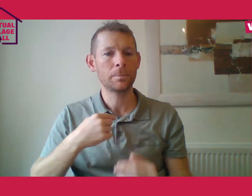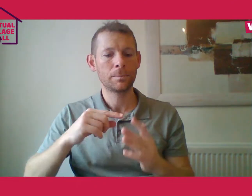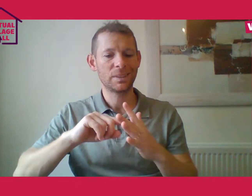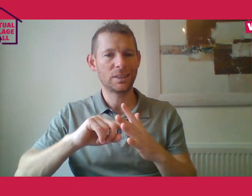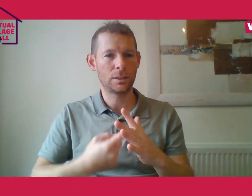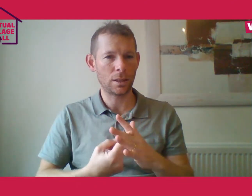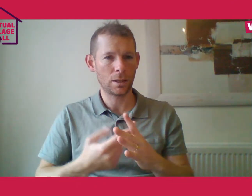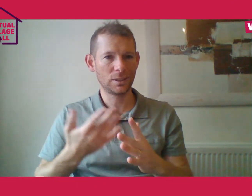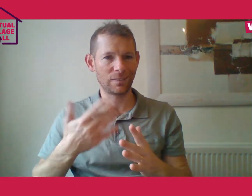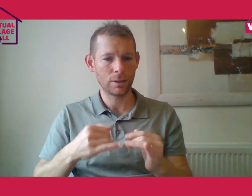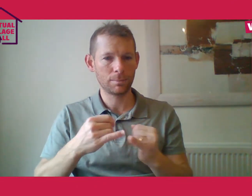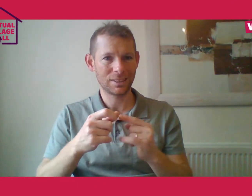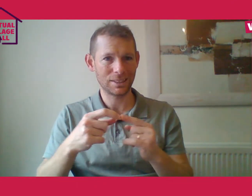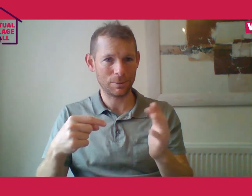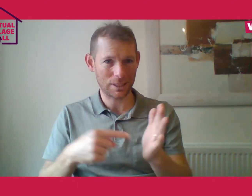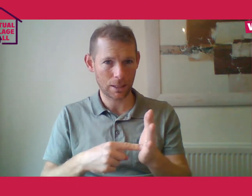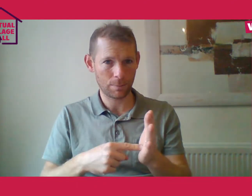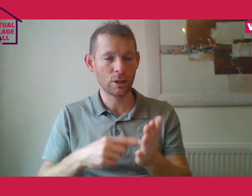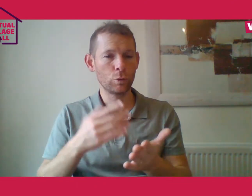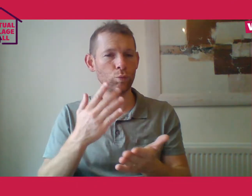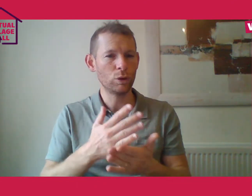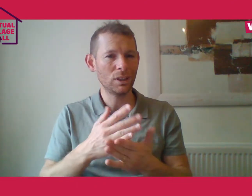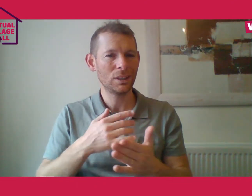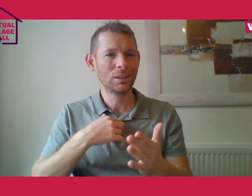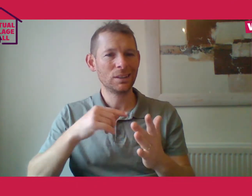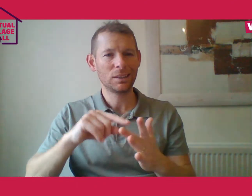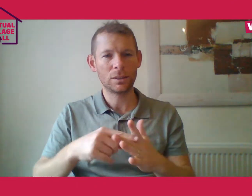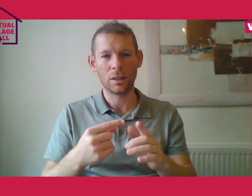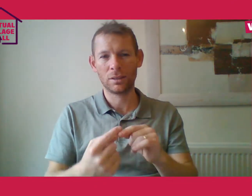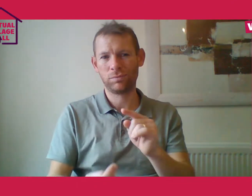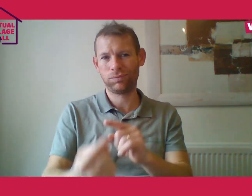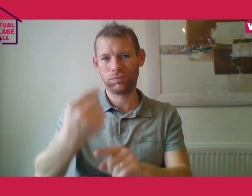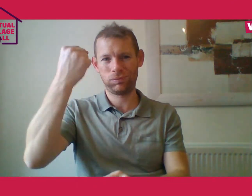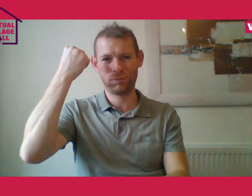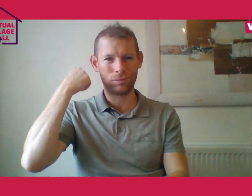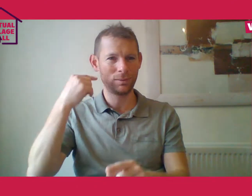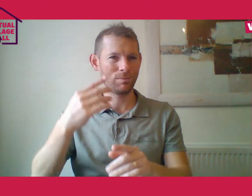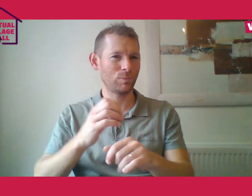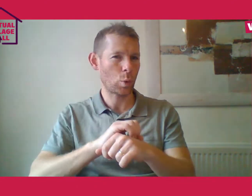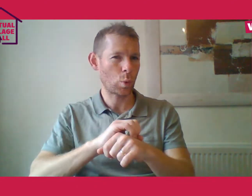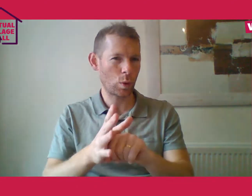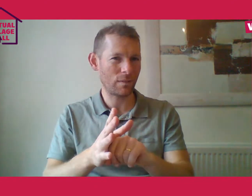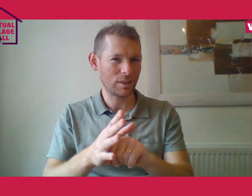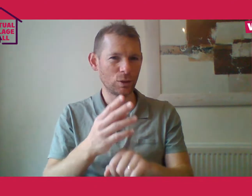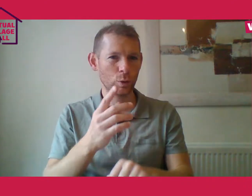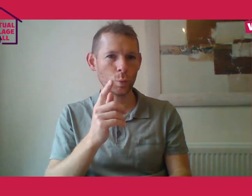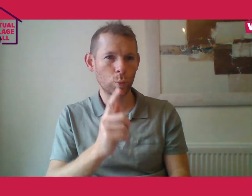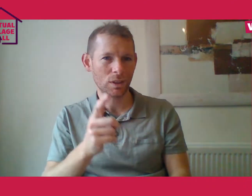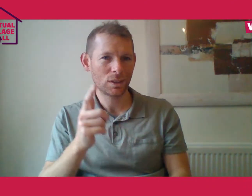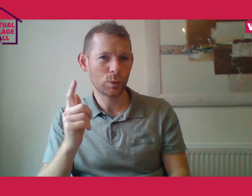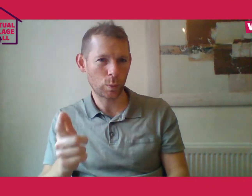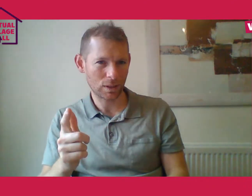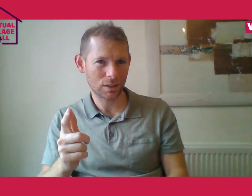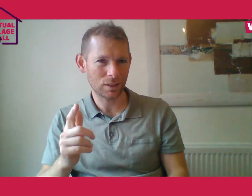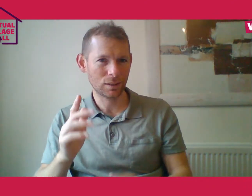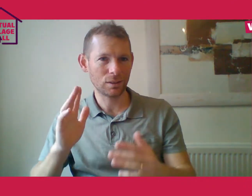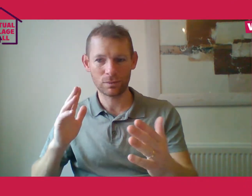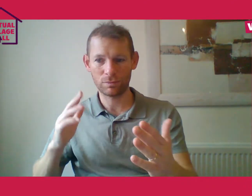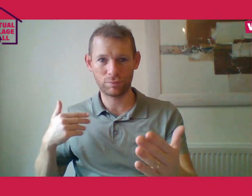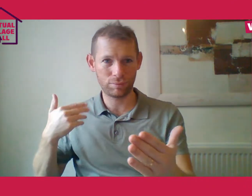weeks. And we always start in September. So we have actually been running since 2020,